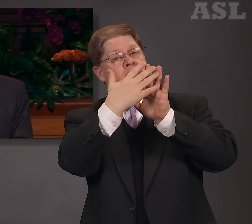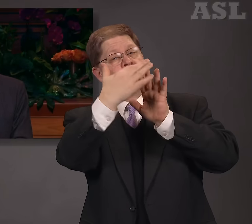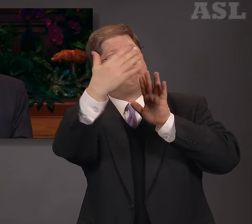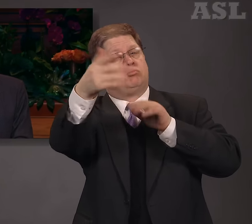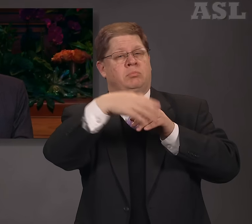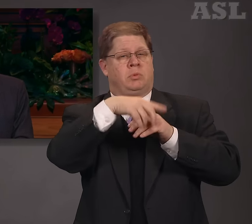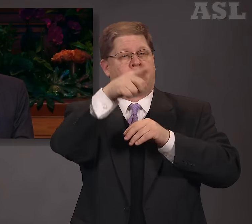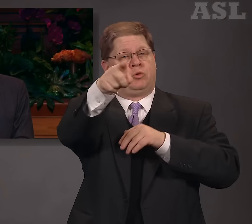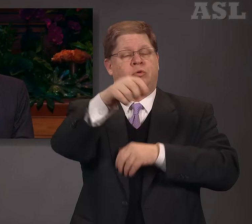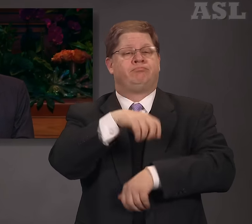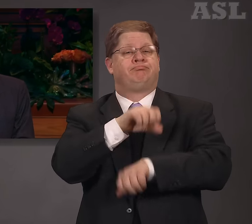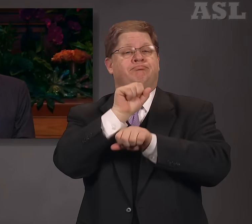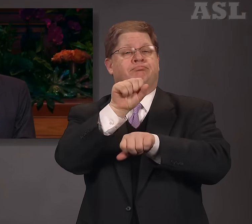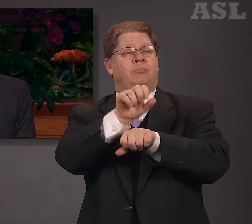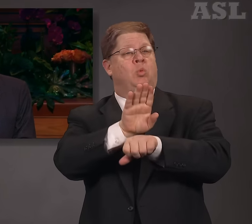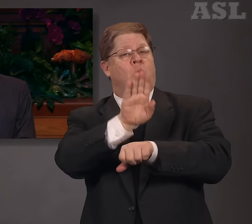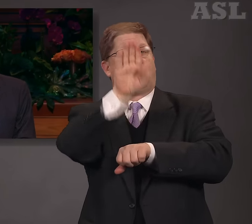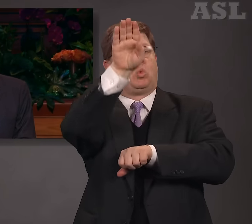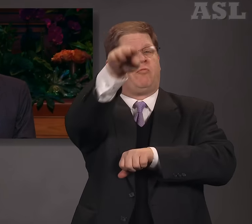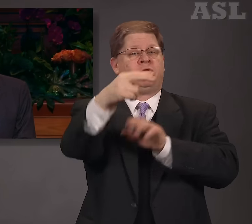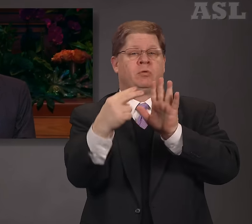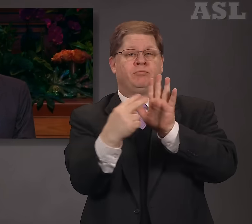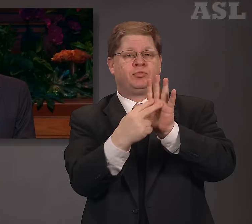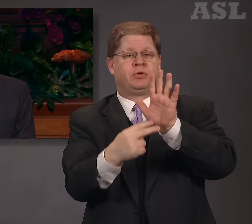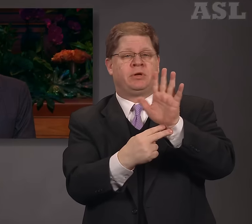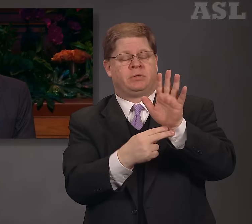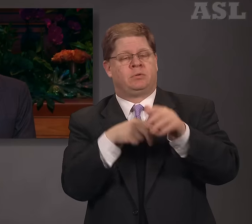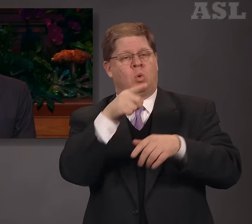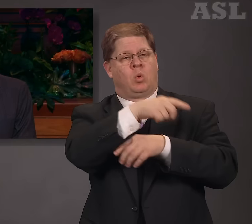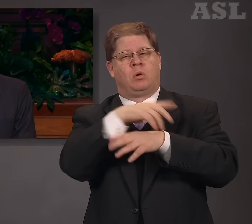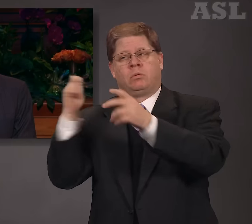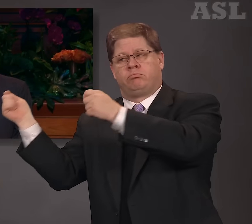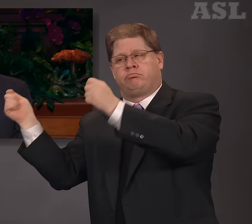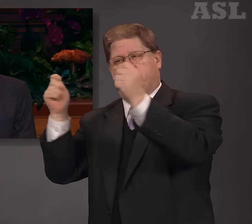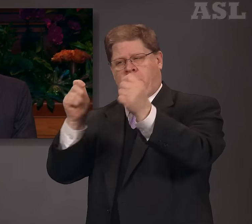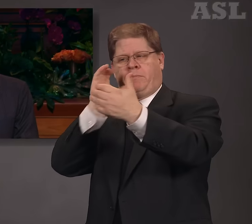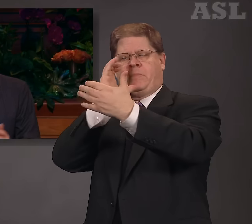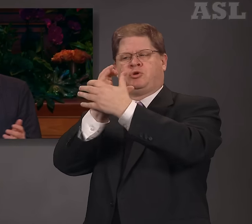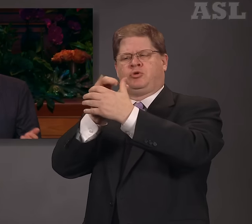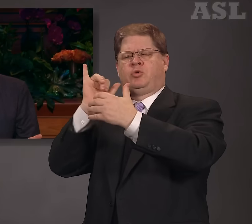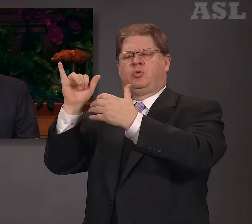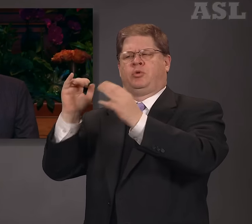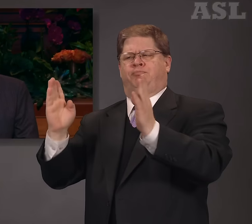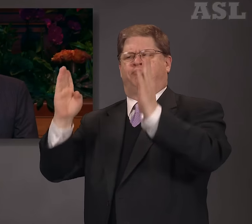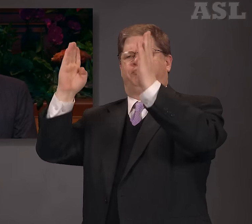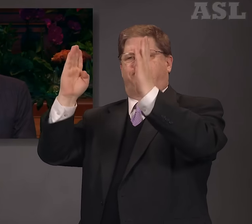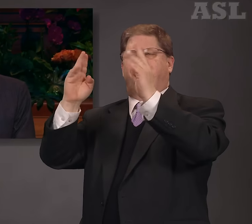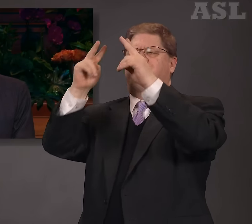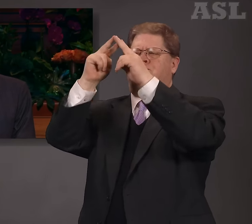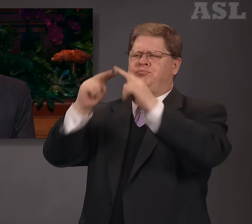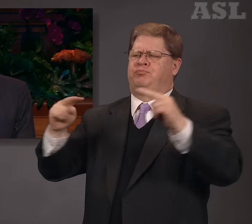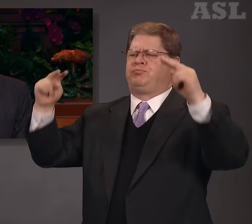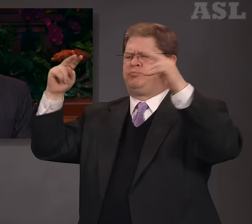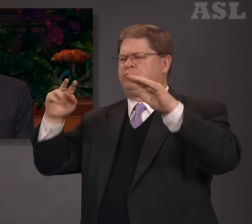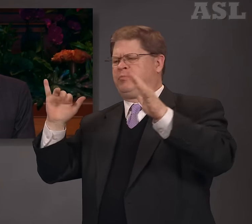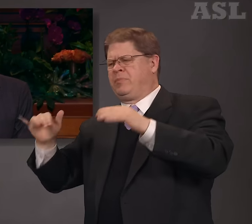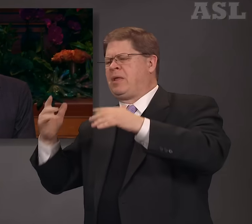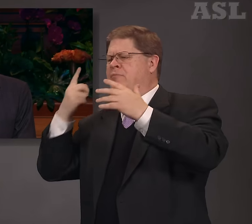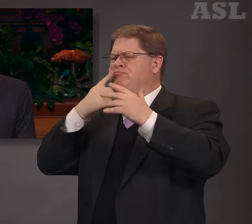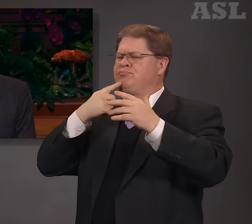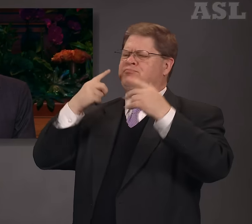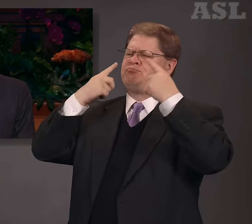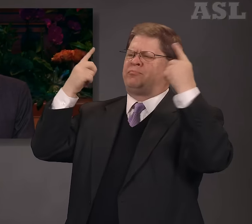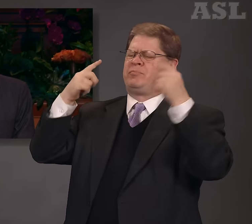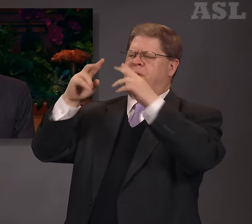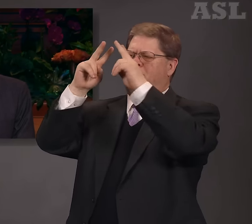in the days ahead, when you pass over a majestic suspension bridge, or even when you see a picture with its soaring